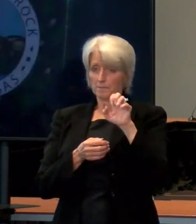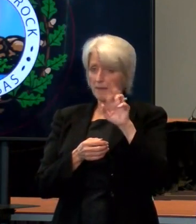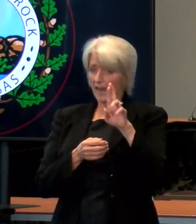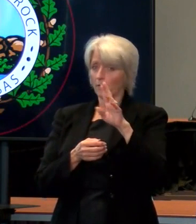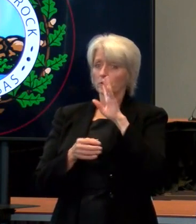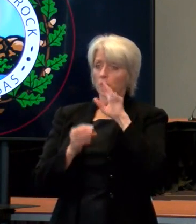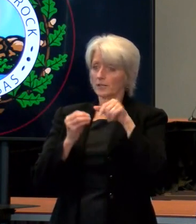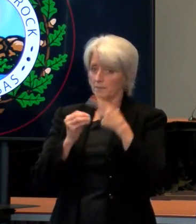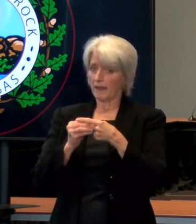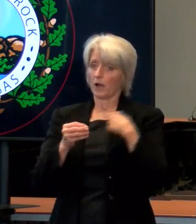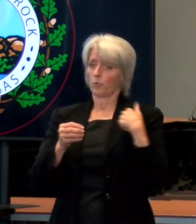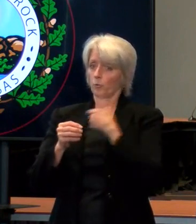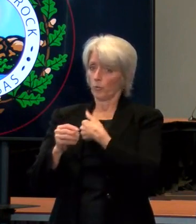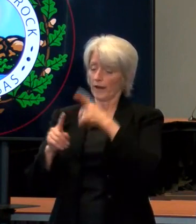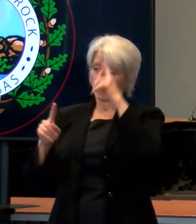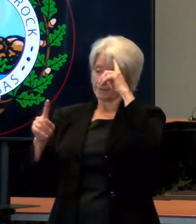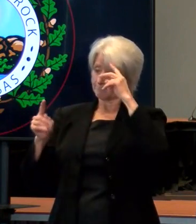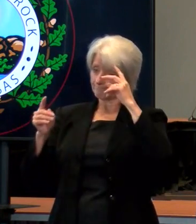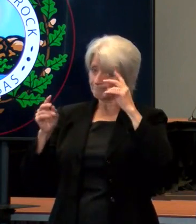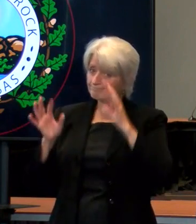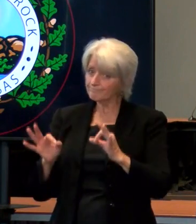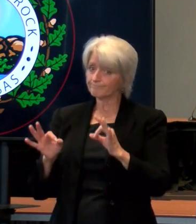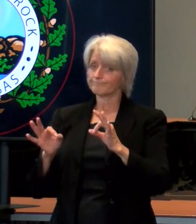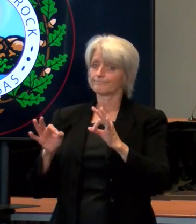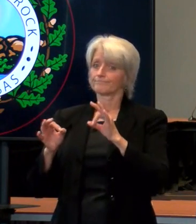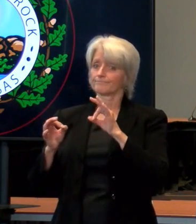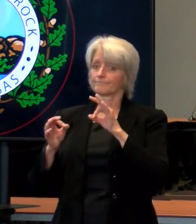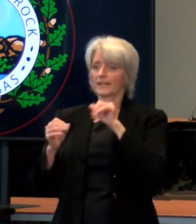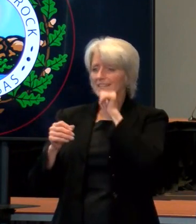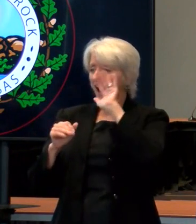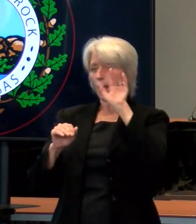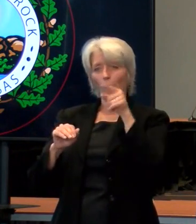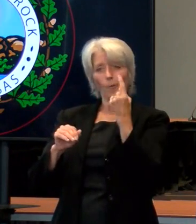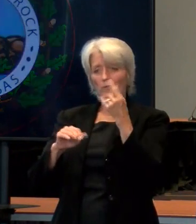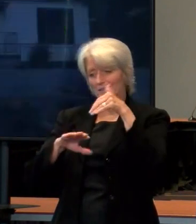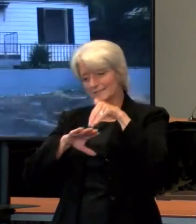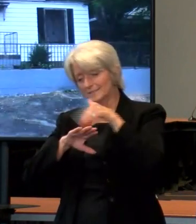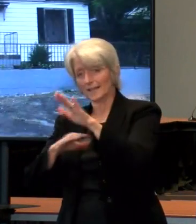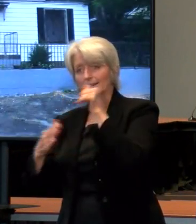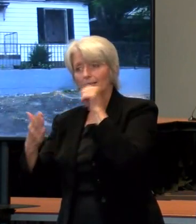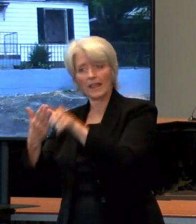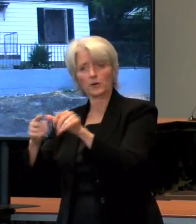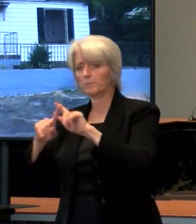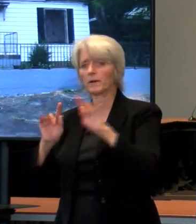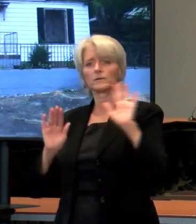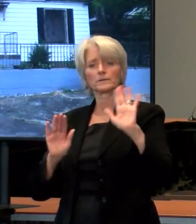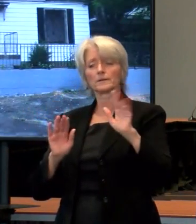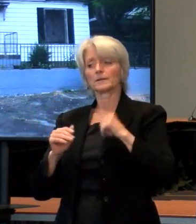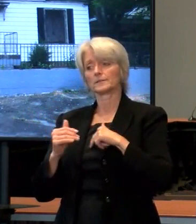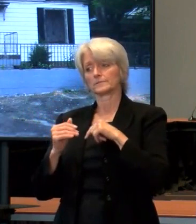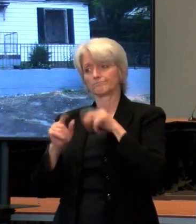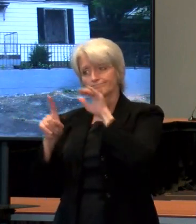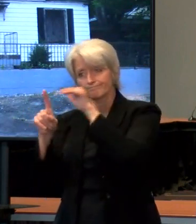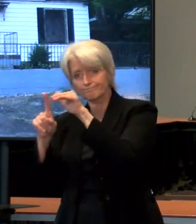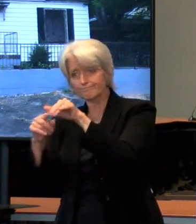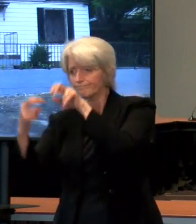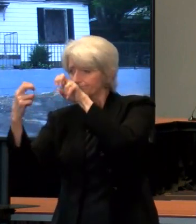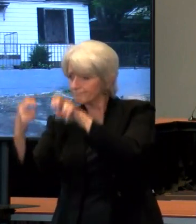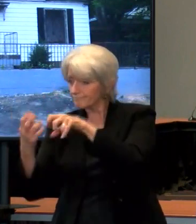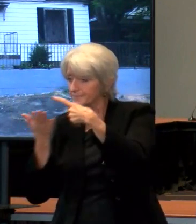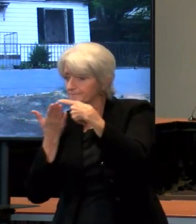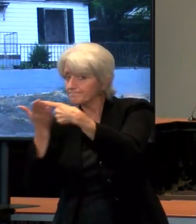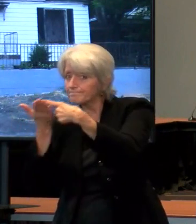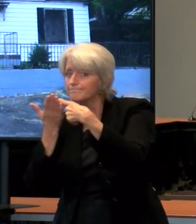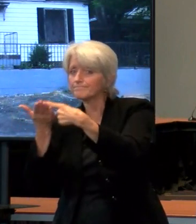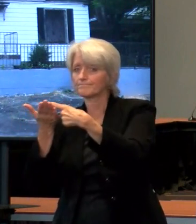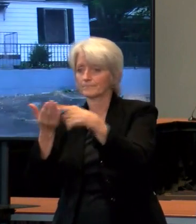of meeting with the property owners, not just sending a letter. We wanted to discuss with them their intentions for the property, so that we can work